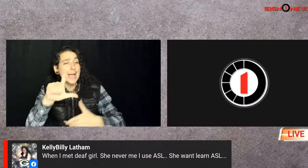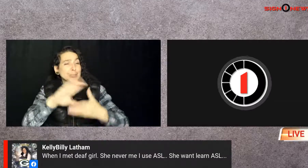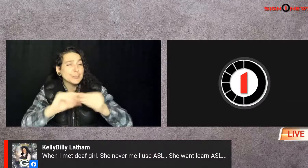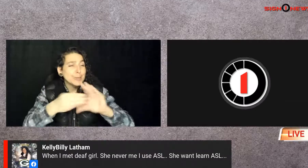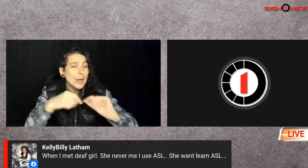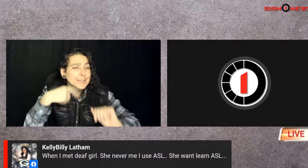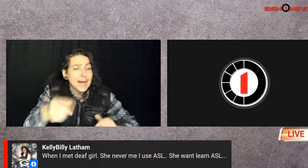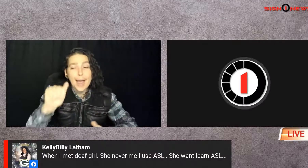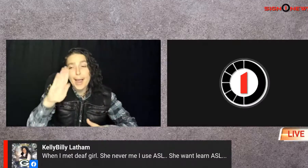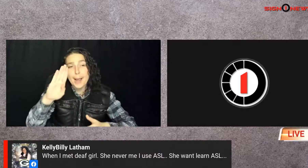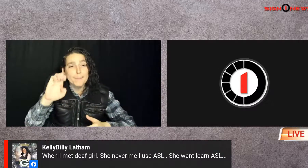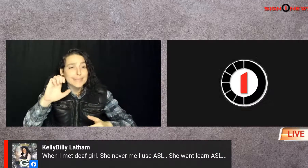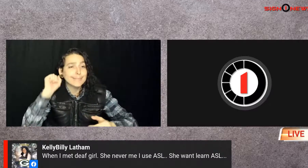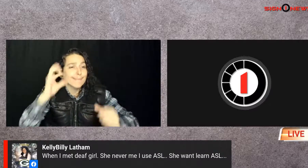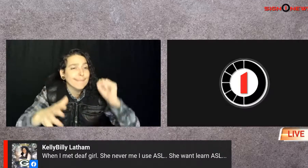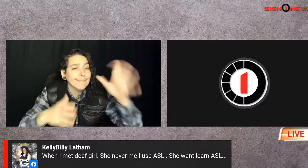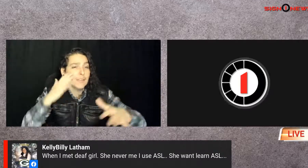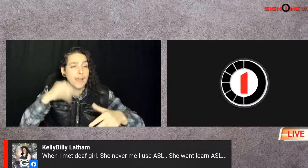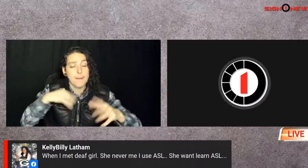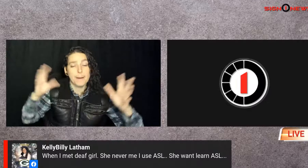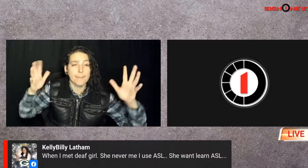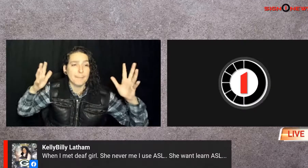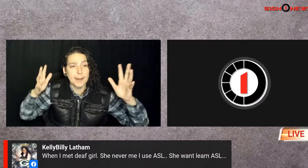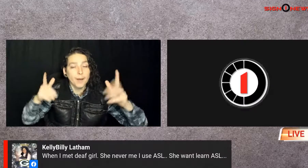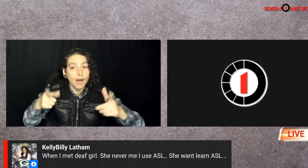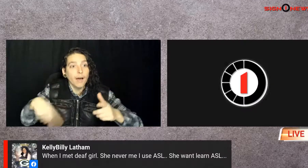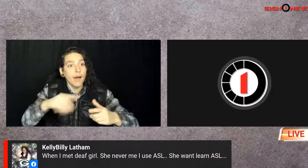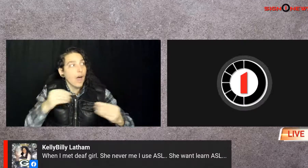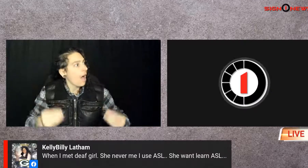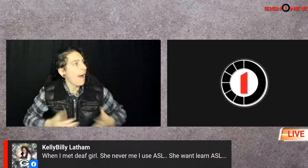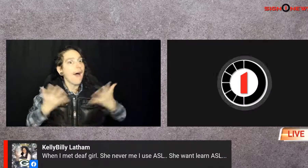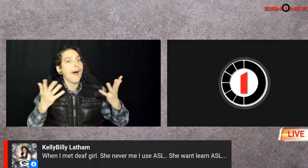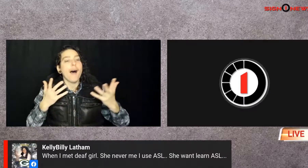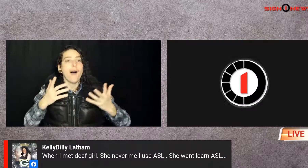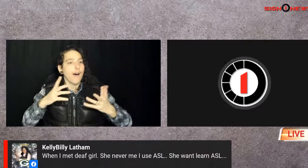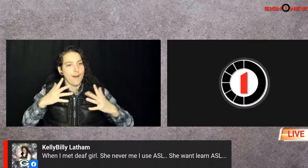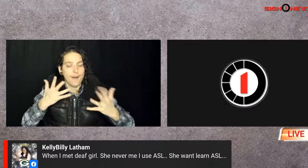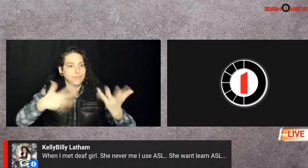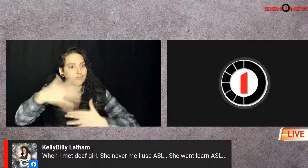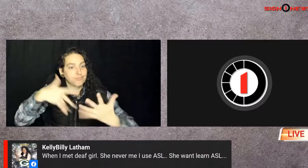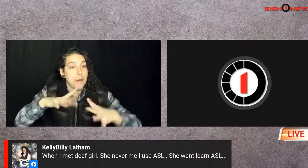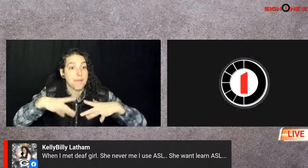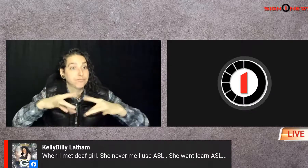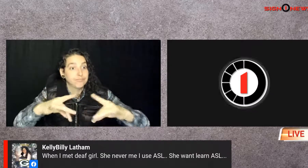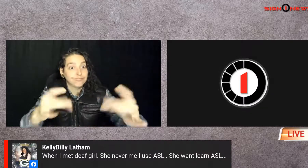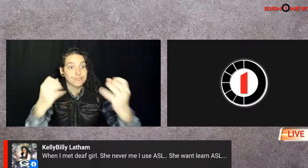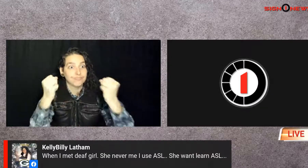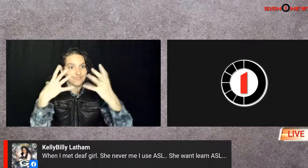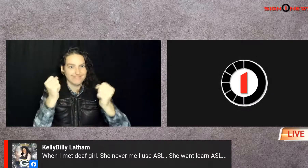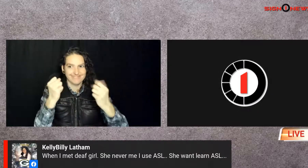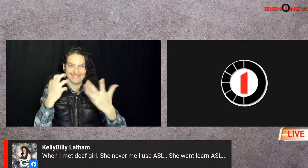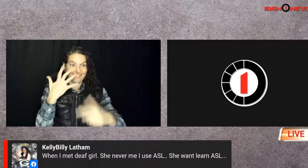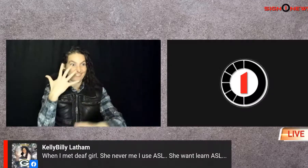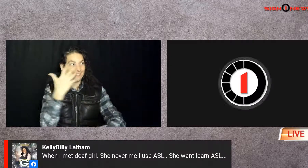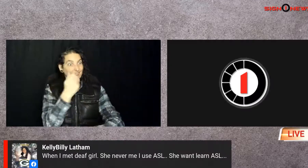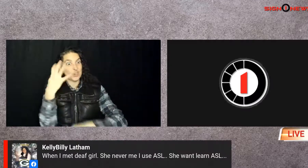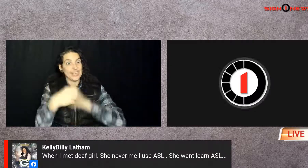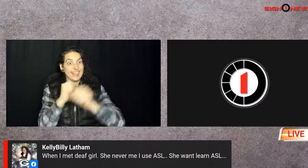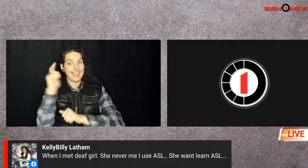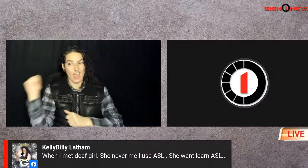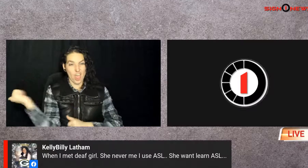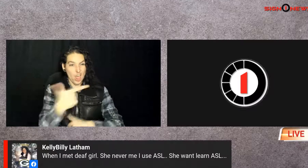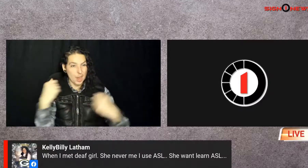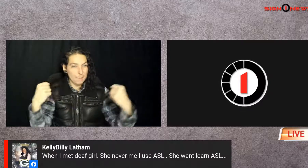I would share my culture when I went to college about ASL, would teach the ABCs, and it really inspired people to kind of pick